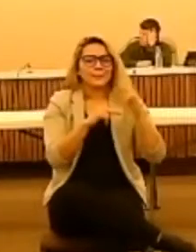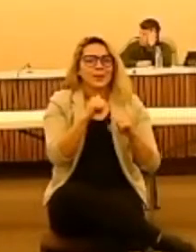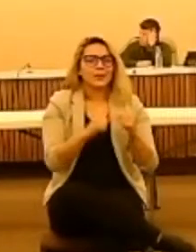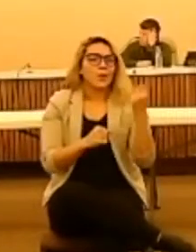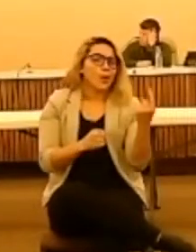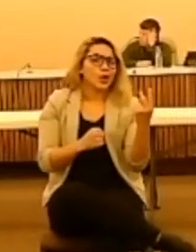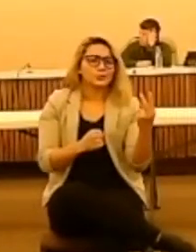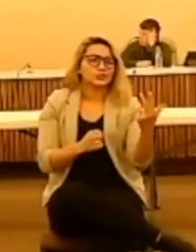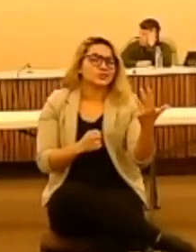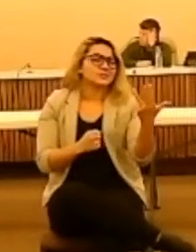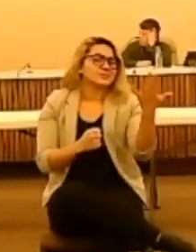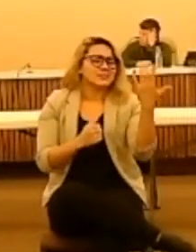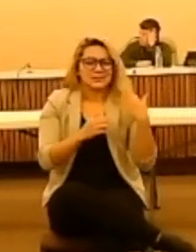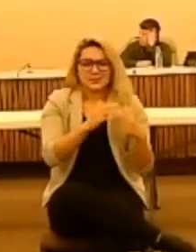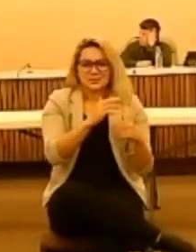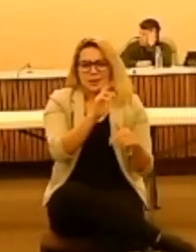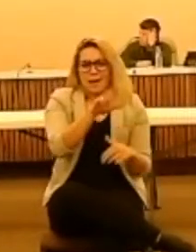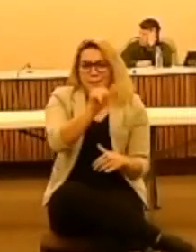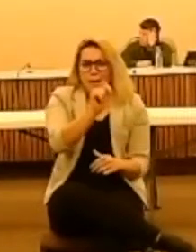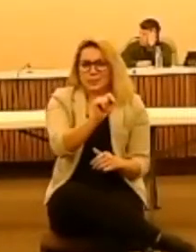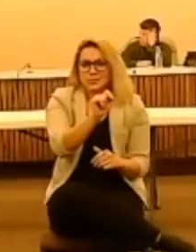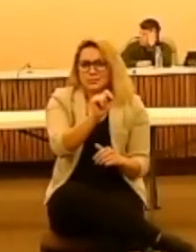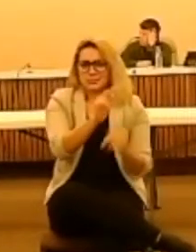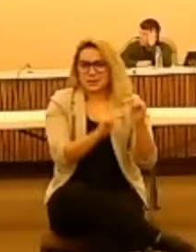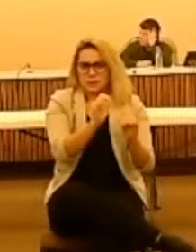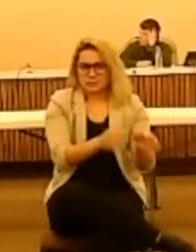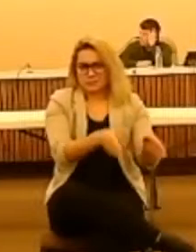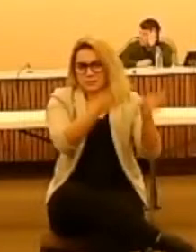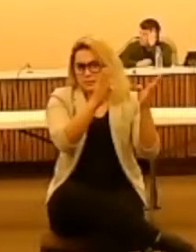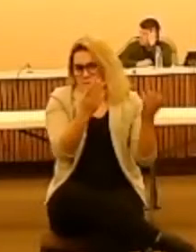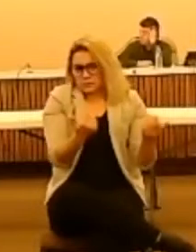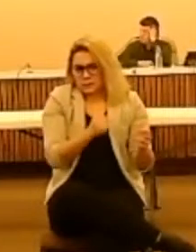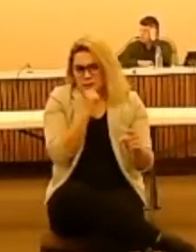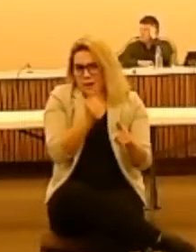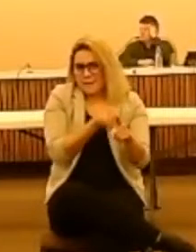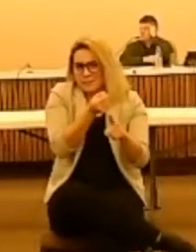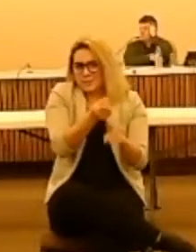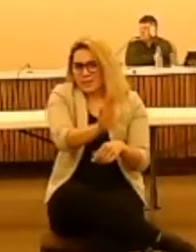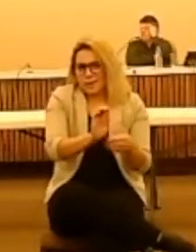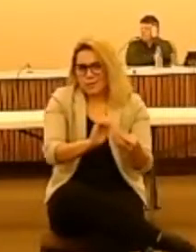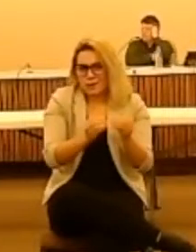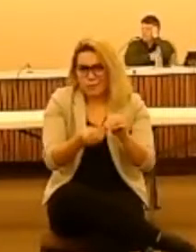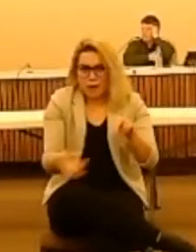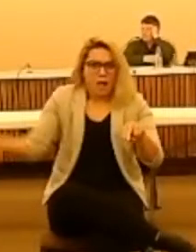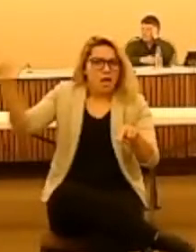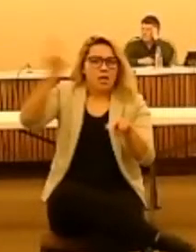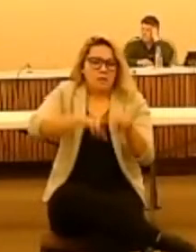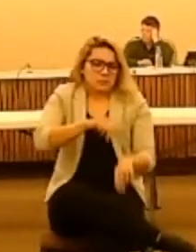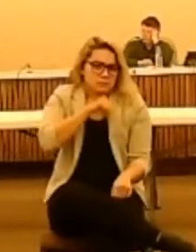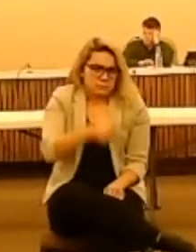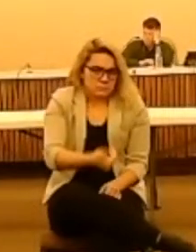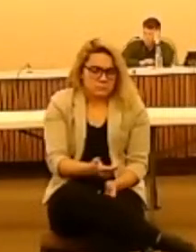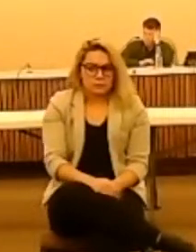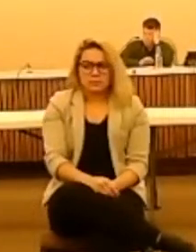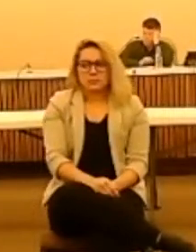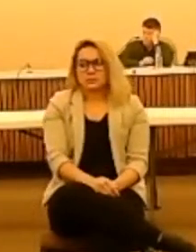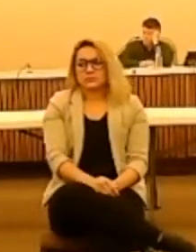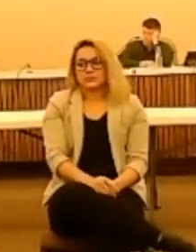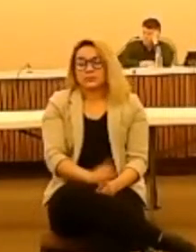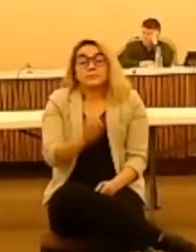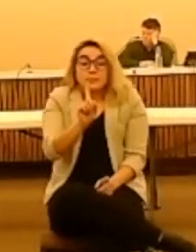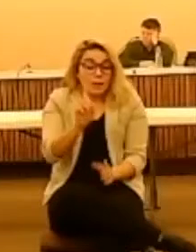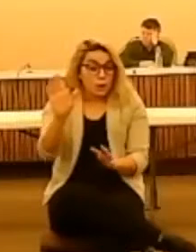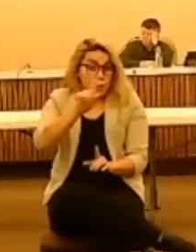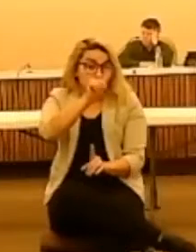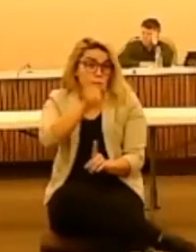situation. Okay. And there's nothing, and to answer your question more directly, no, there's no, you know, add